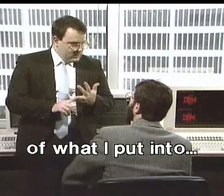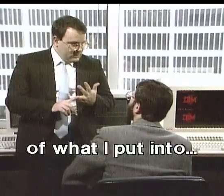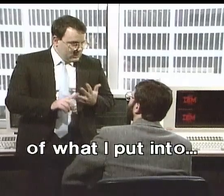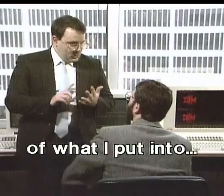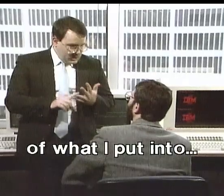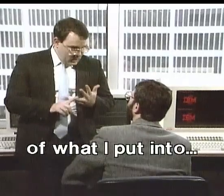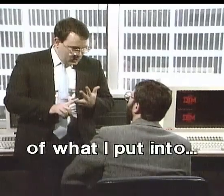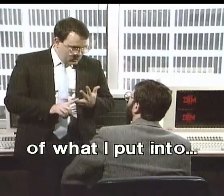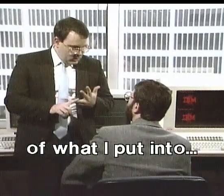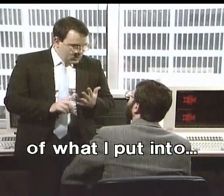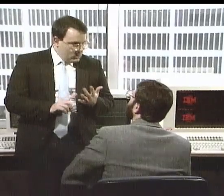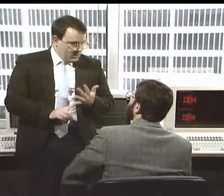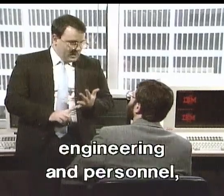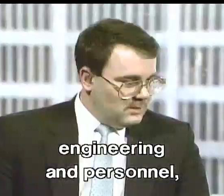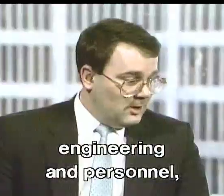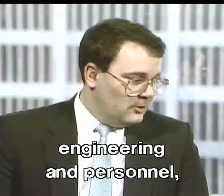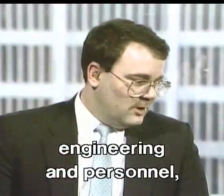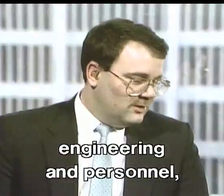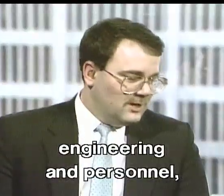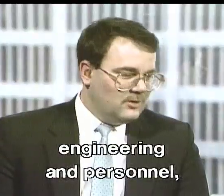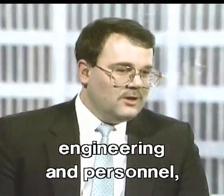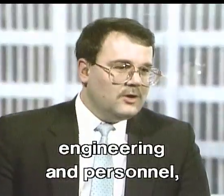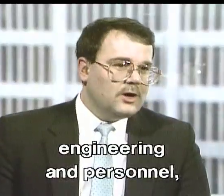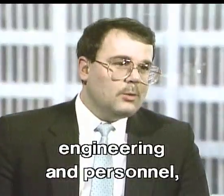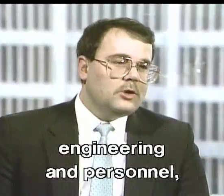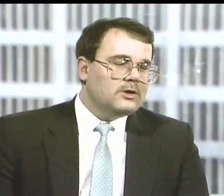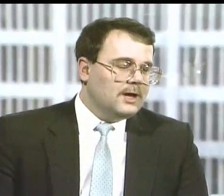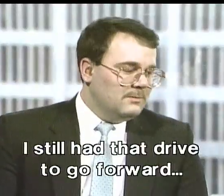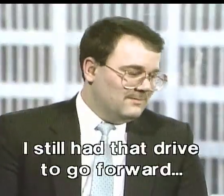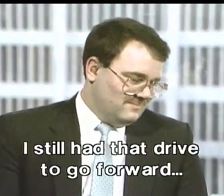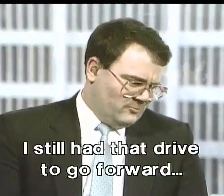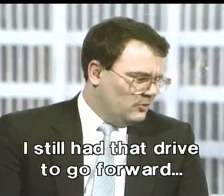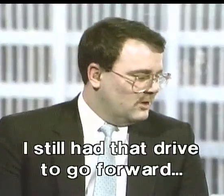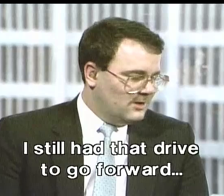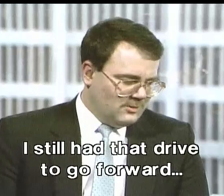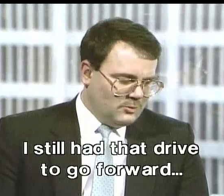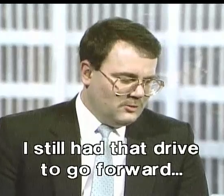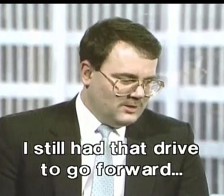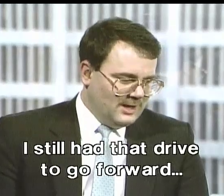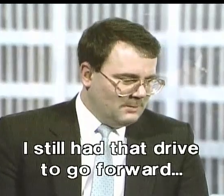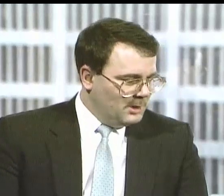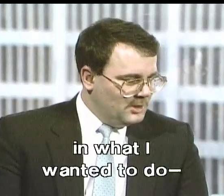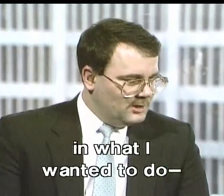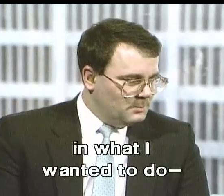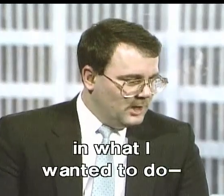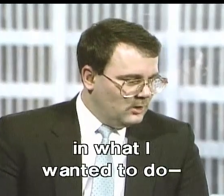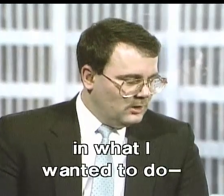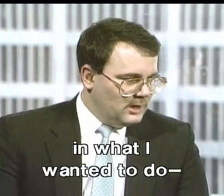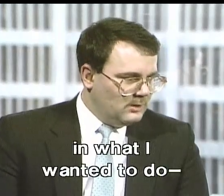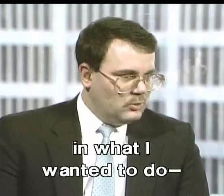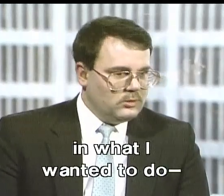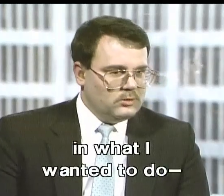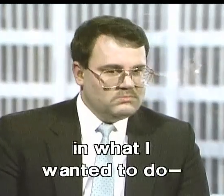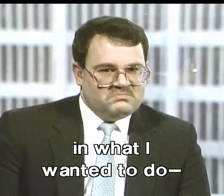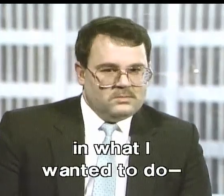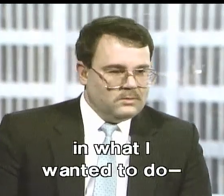engineering, the personnel, I still had that drive to go forward in what I want to do something more